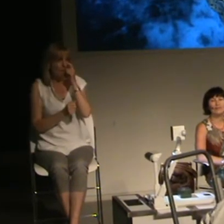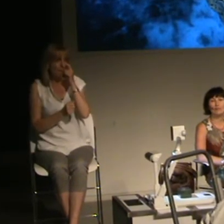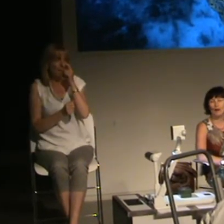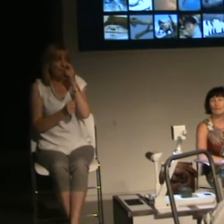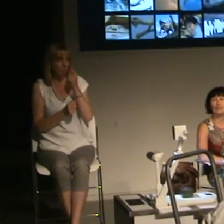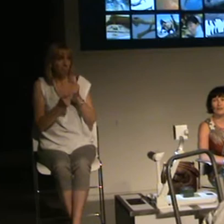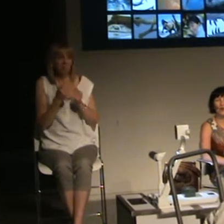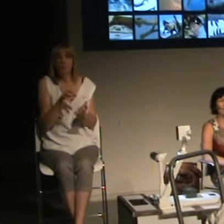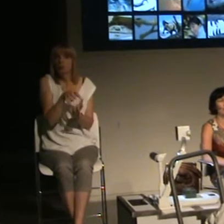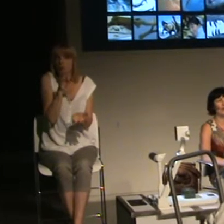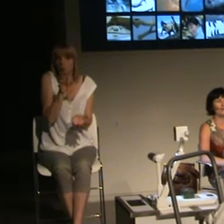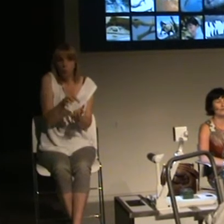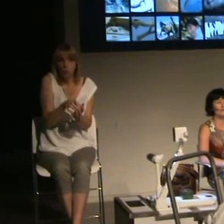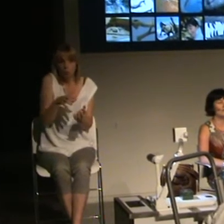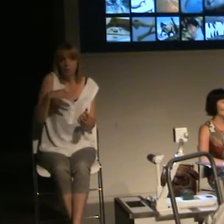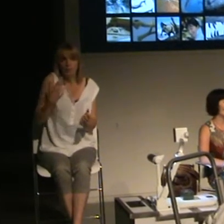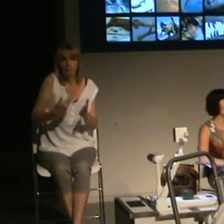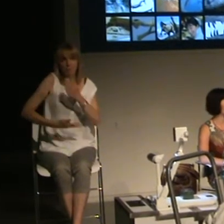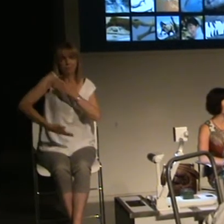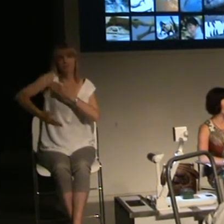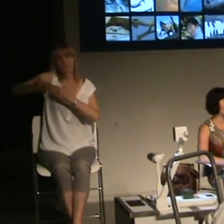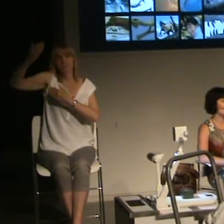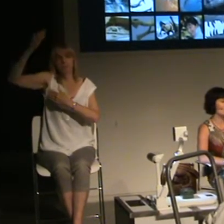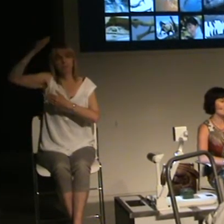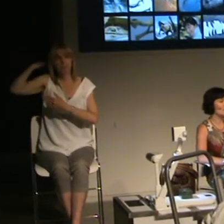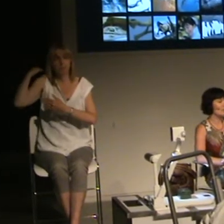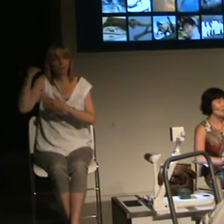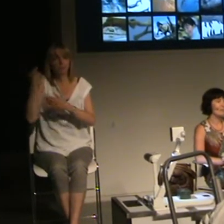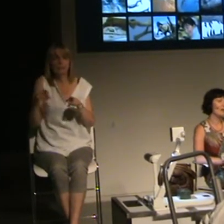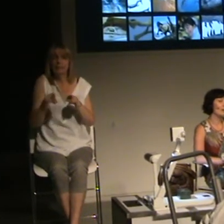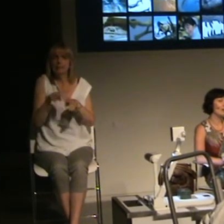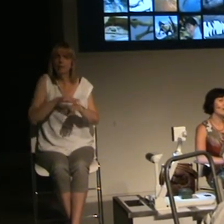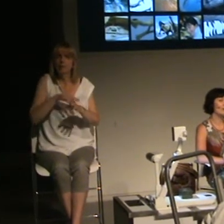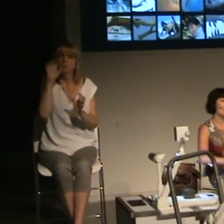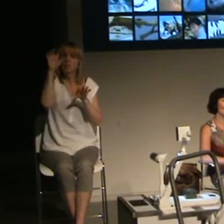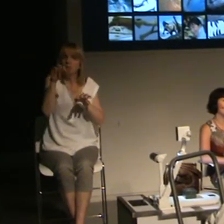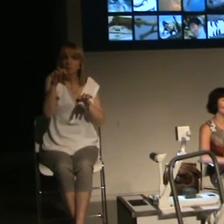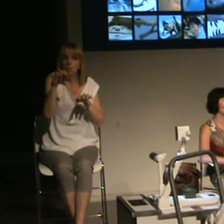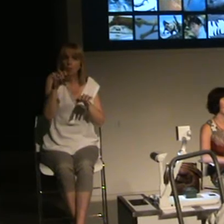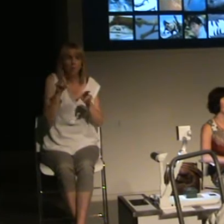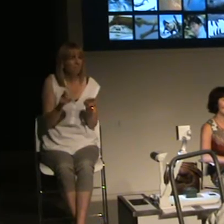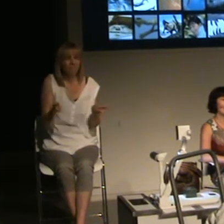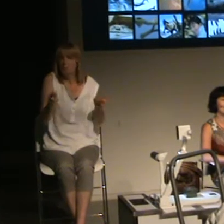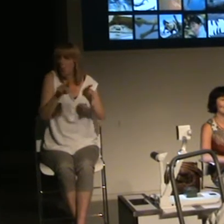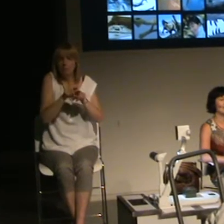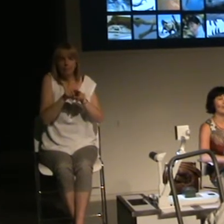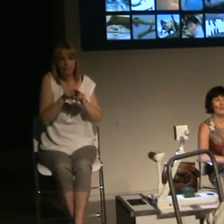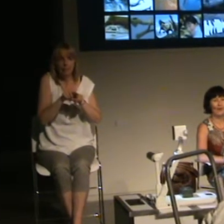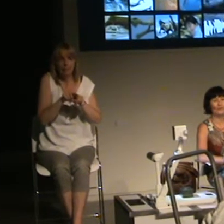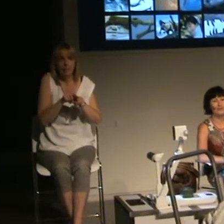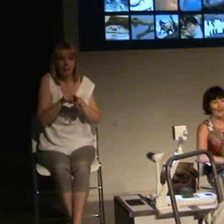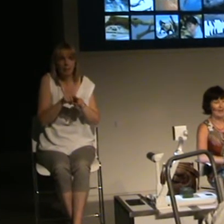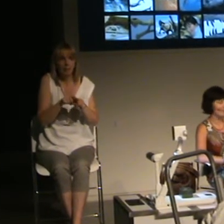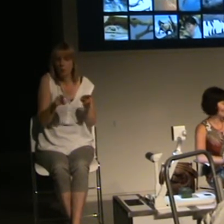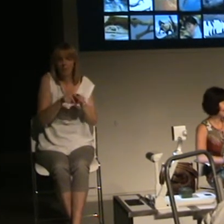crocodiles around in the time of the dinosaurs. Well, that's kind of true, but they weren't the kind of crocodiles and alligators that we